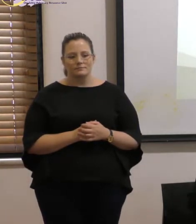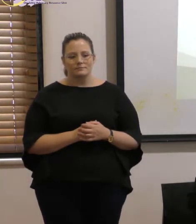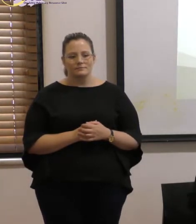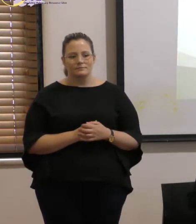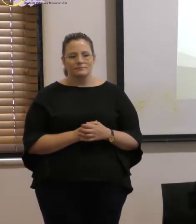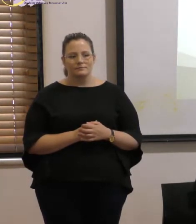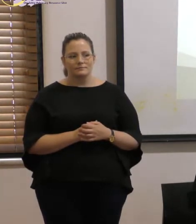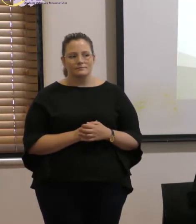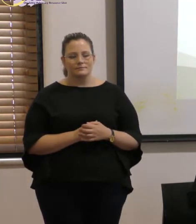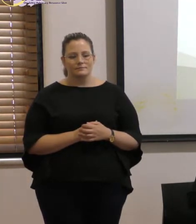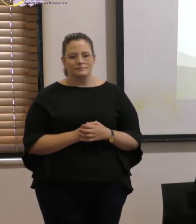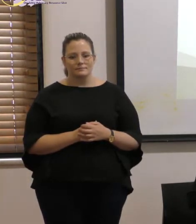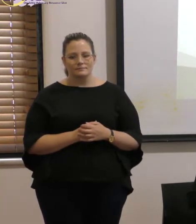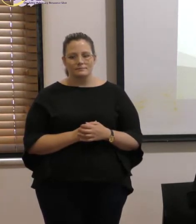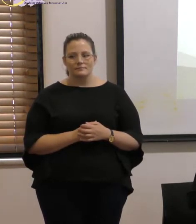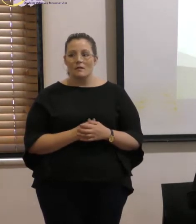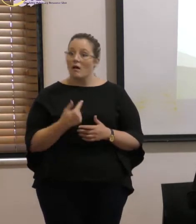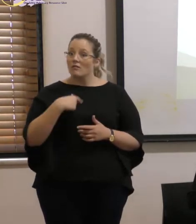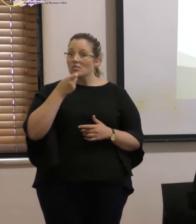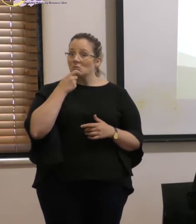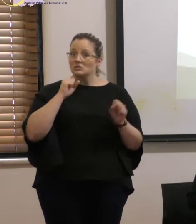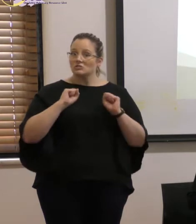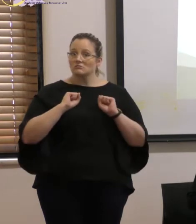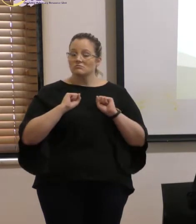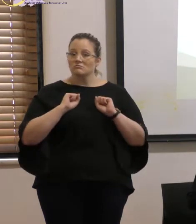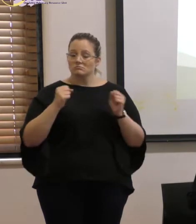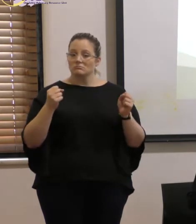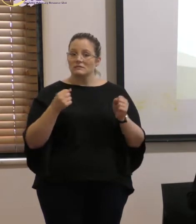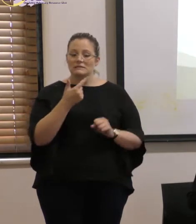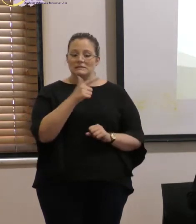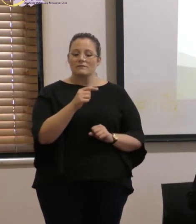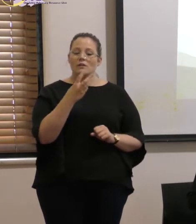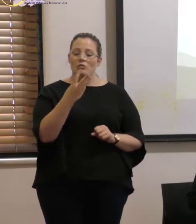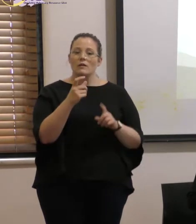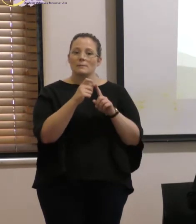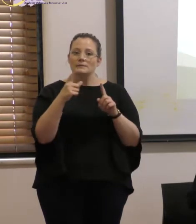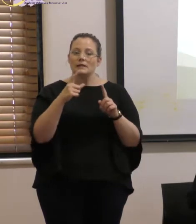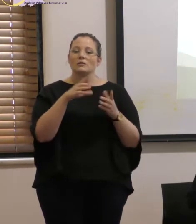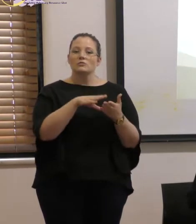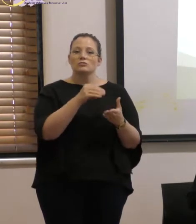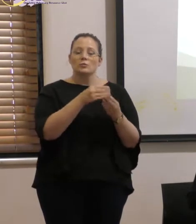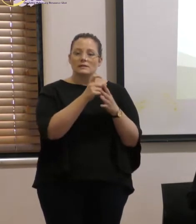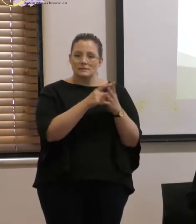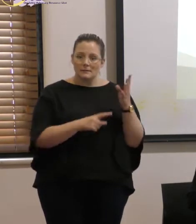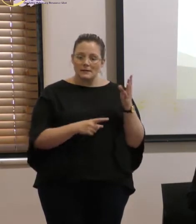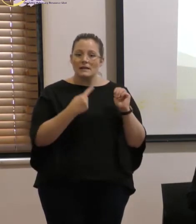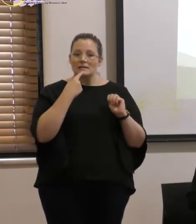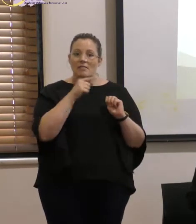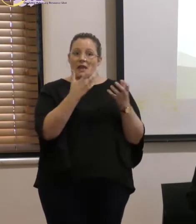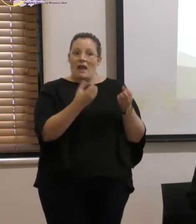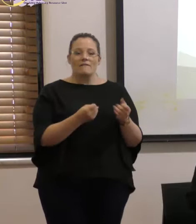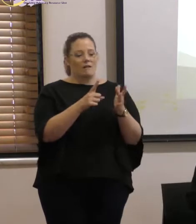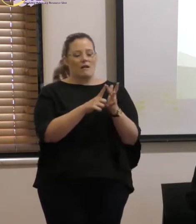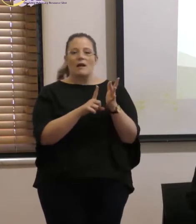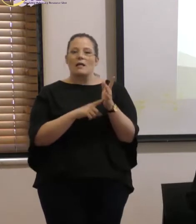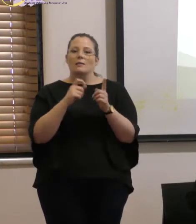A positive, I was surprised by the statistics. 73% of students with disability reported having an individual education plan.